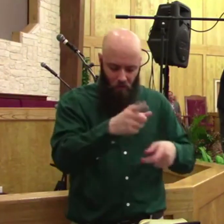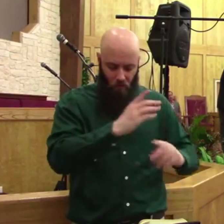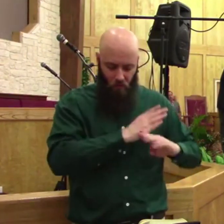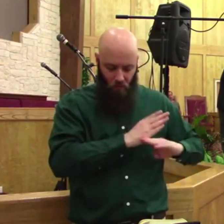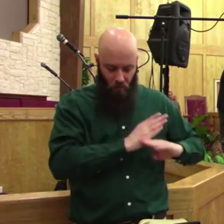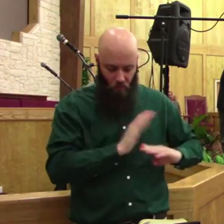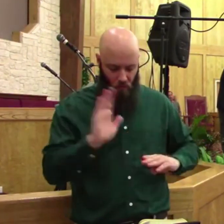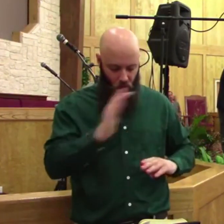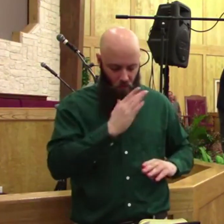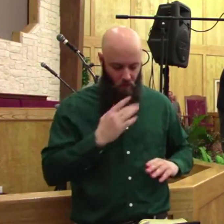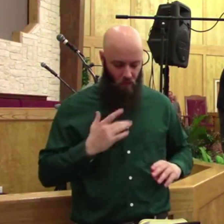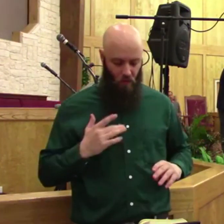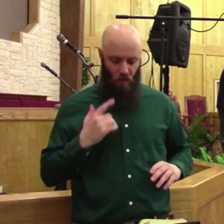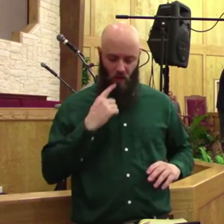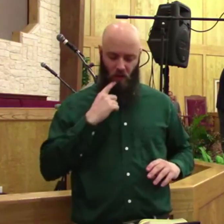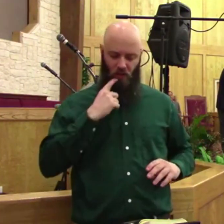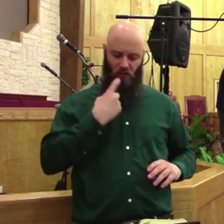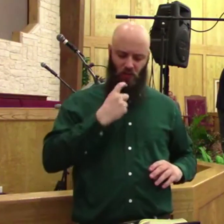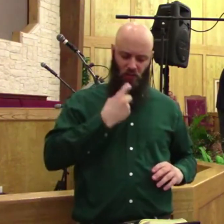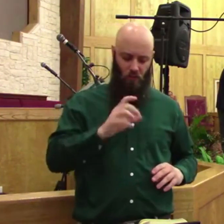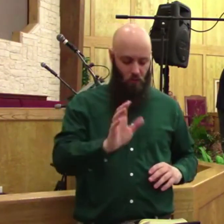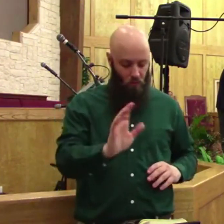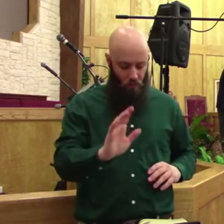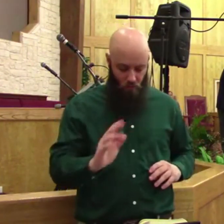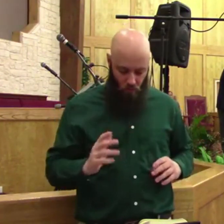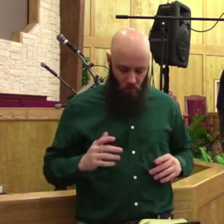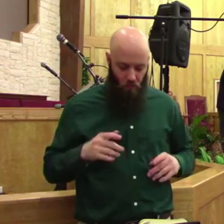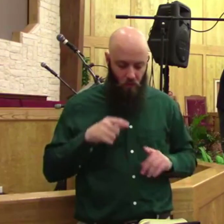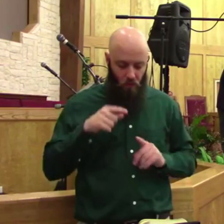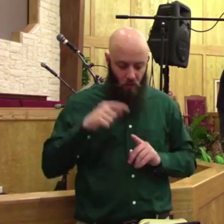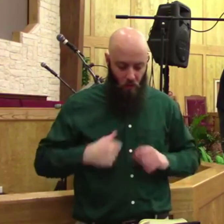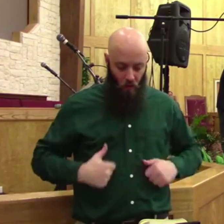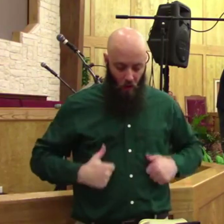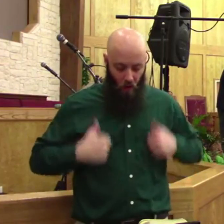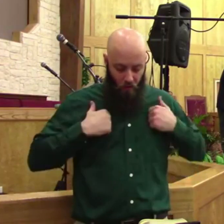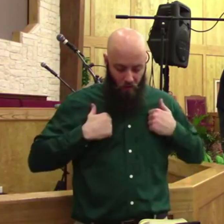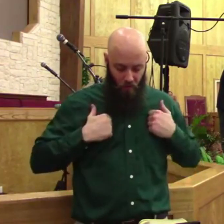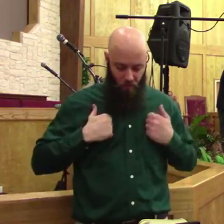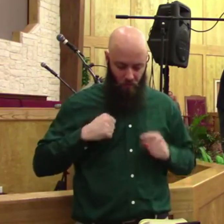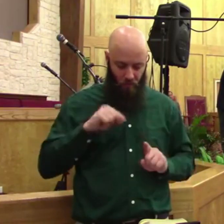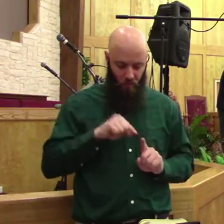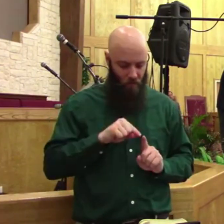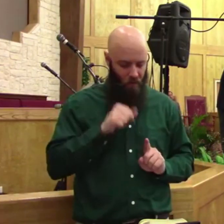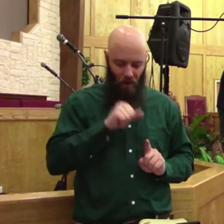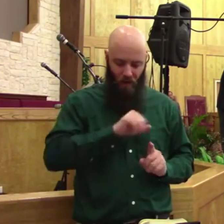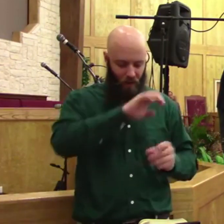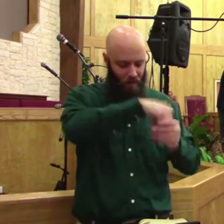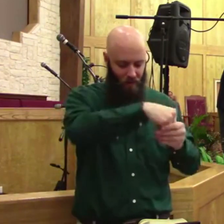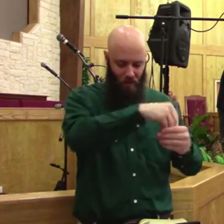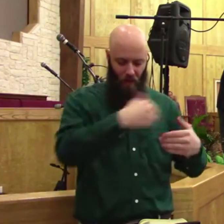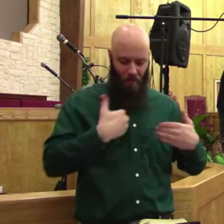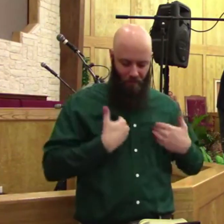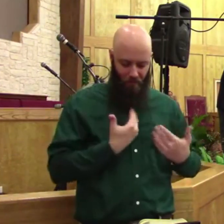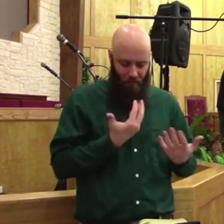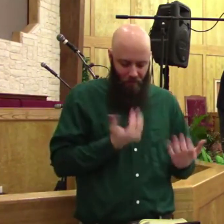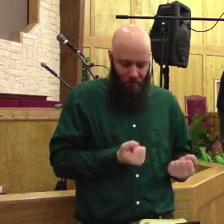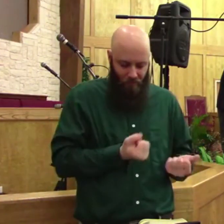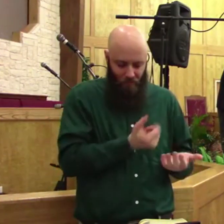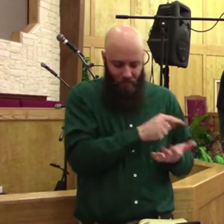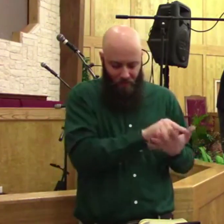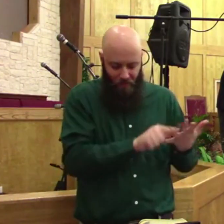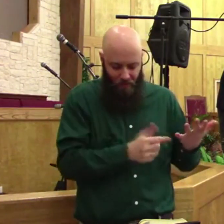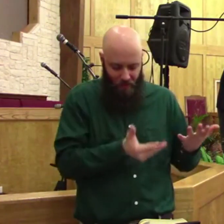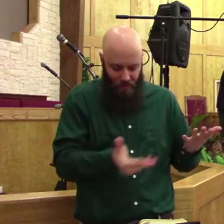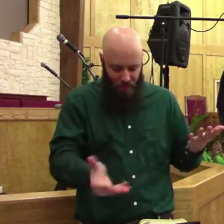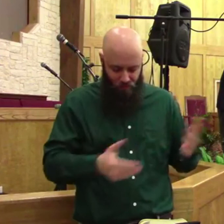many years. Relax, eat, drink, be merry.' But God said to him, 'Fool, this